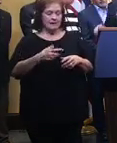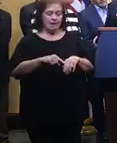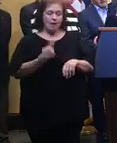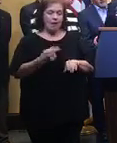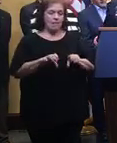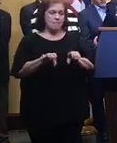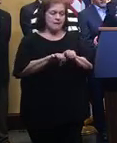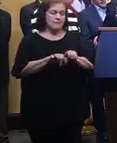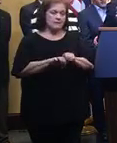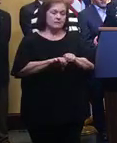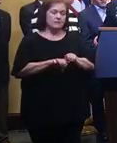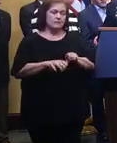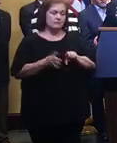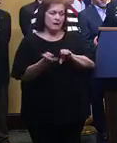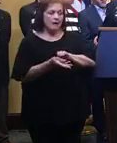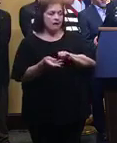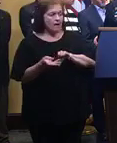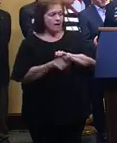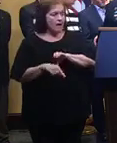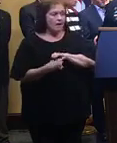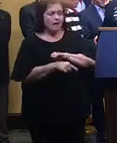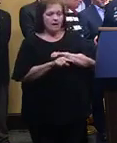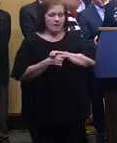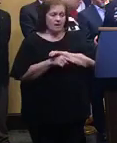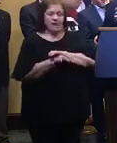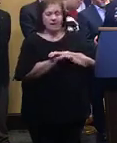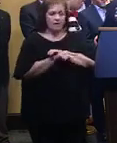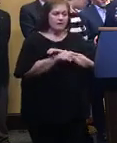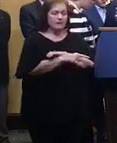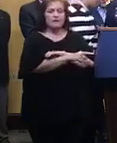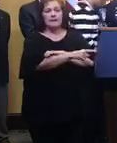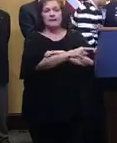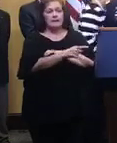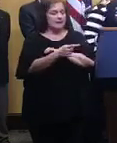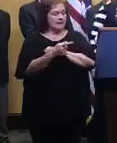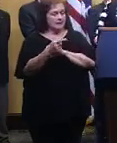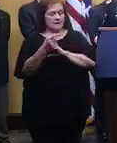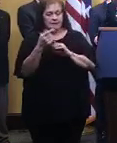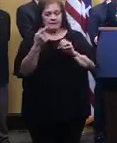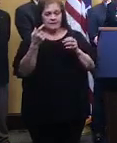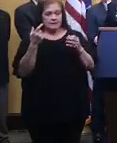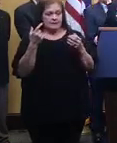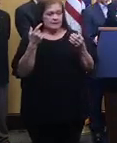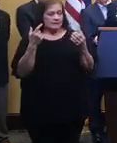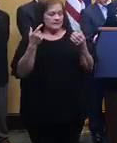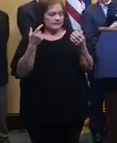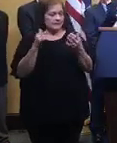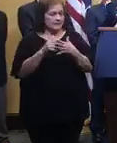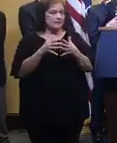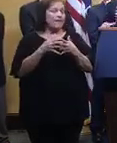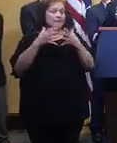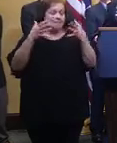of drainage lines, culverts, pumps. I mean, they talk to the challenge of